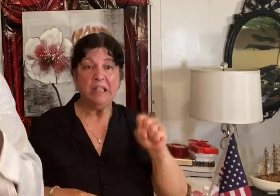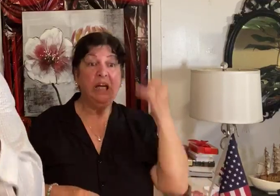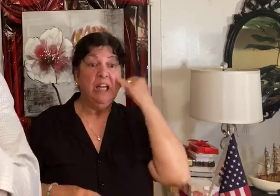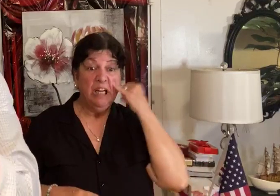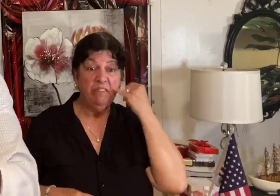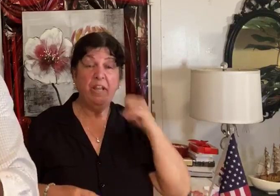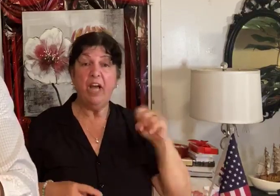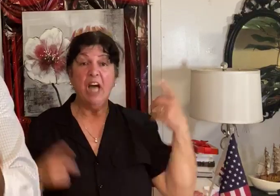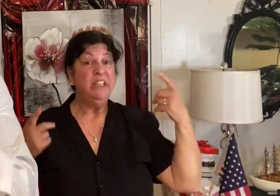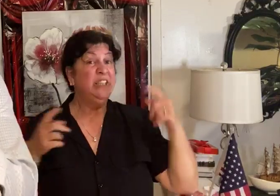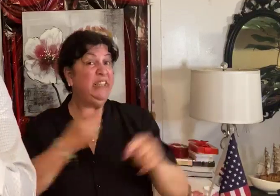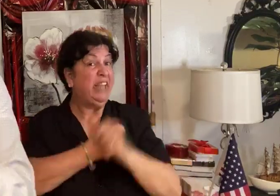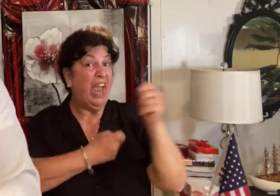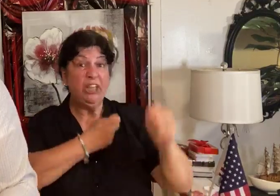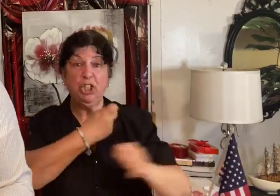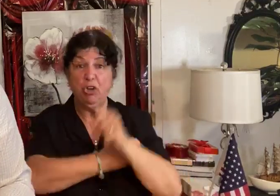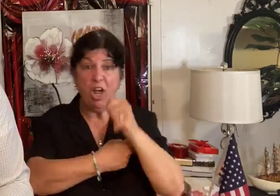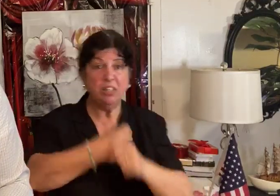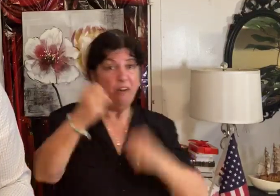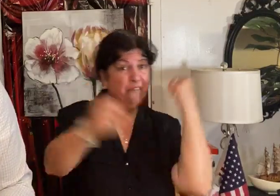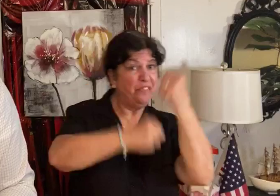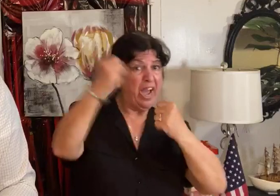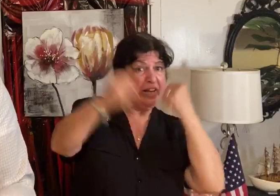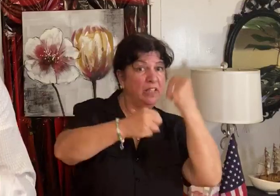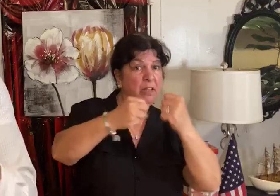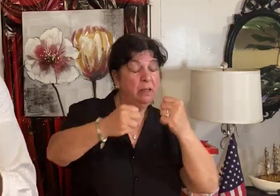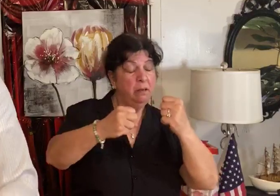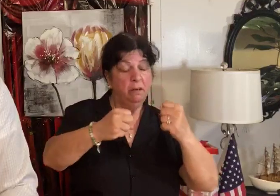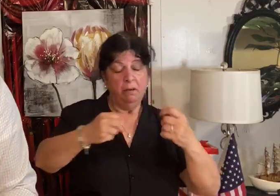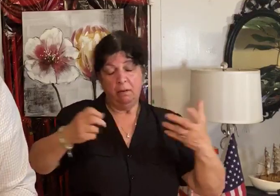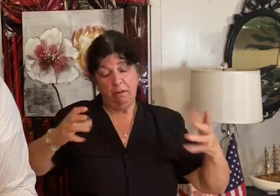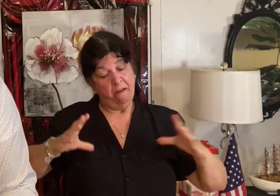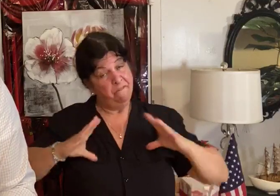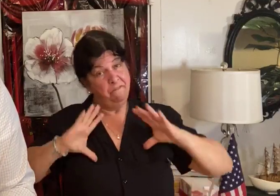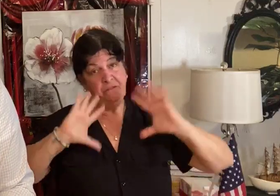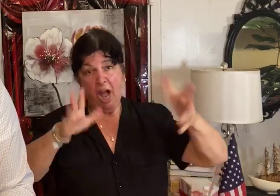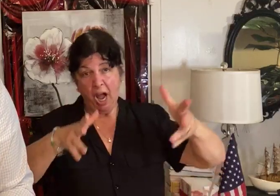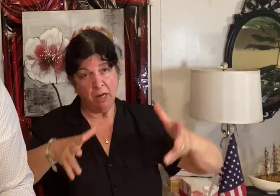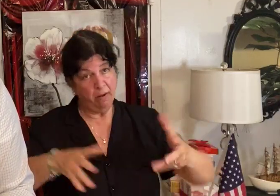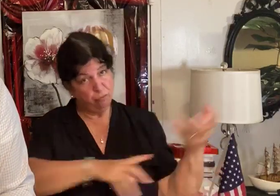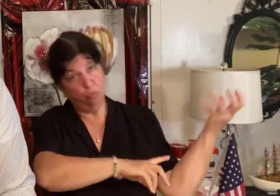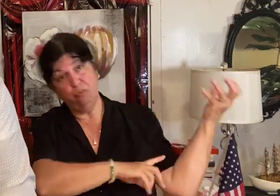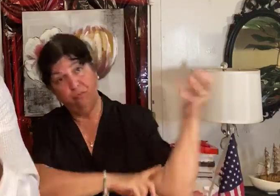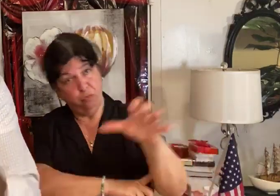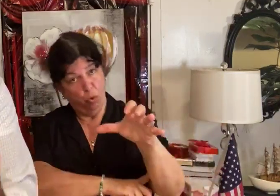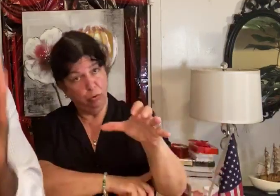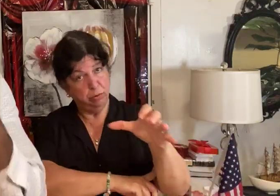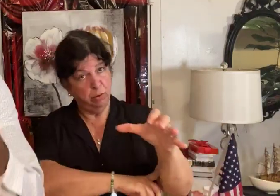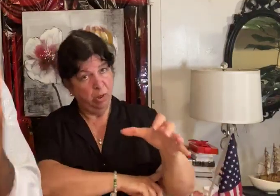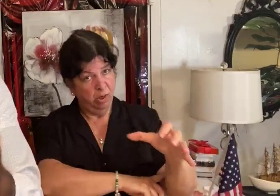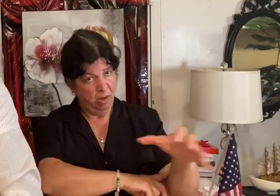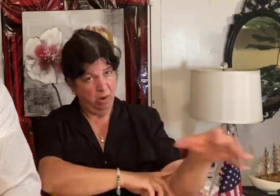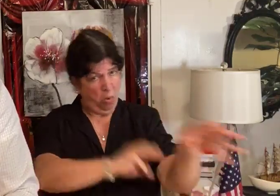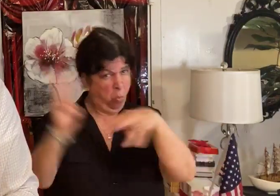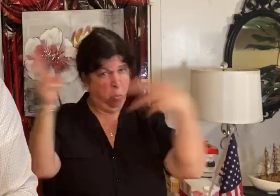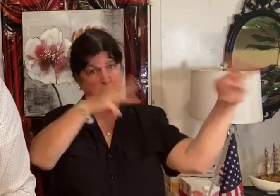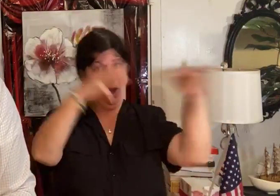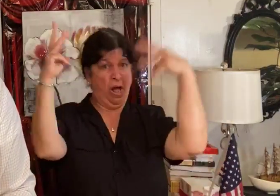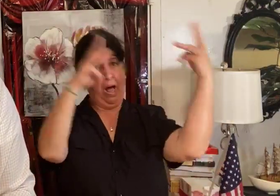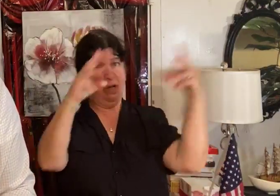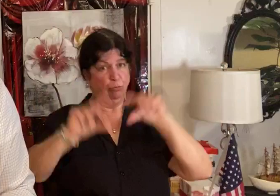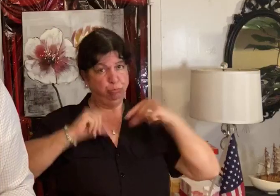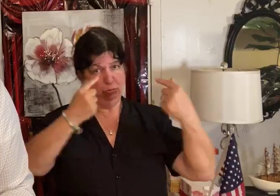behavior, I don't mind them using strong force to get the situation back under control. I don't mind.